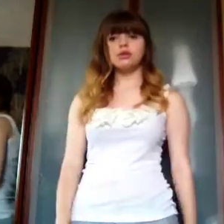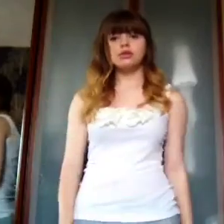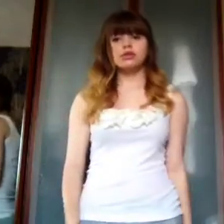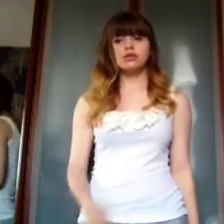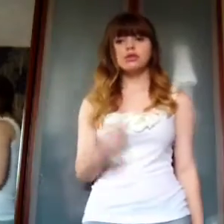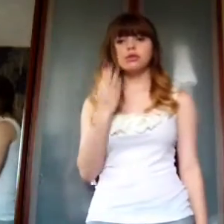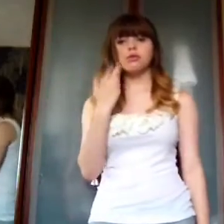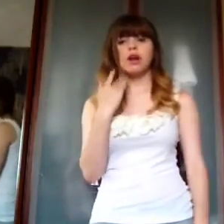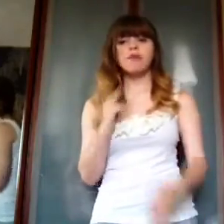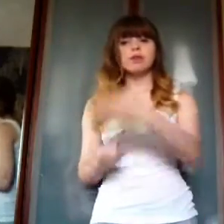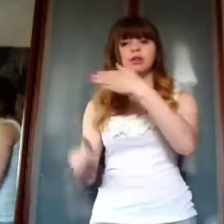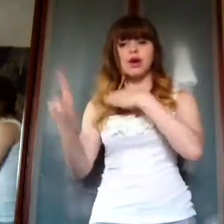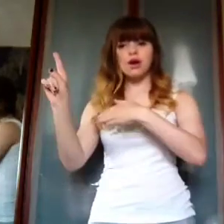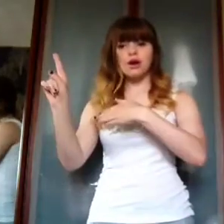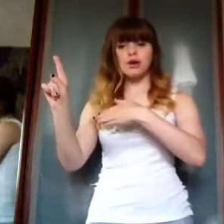When I'm alone